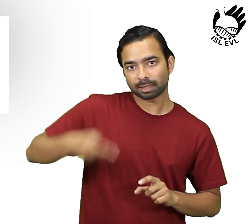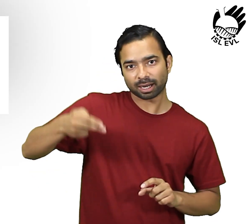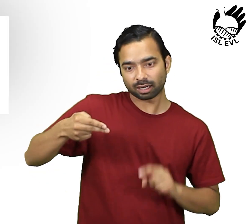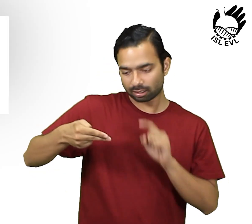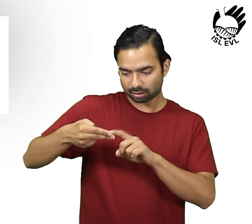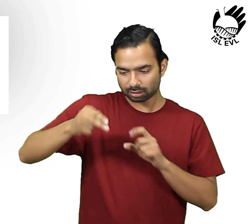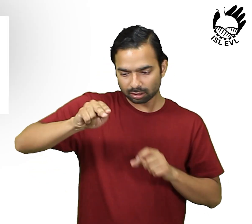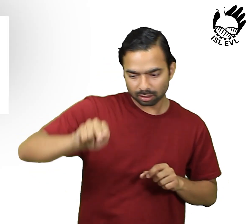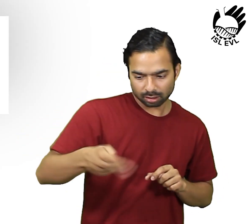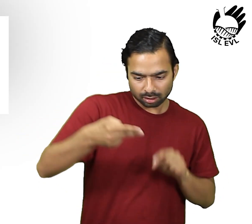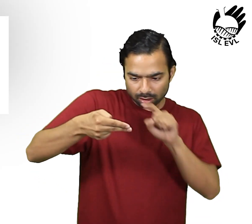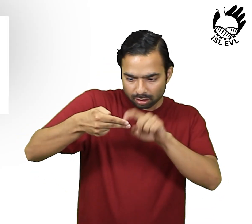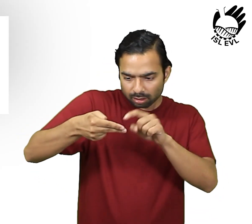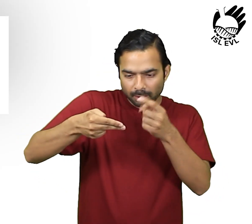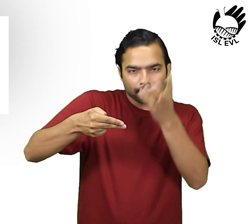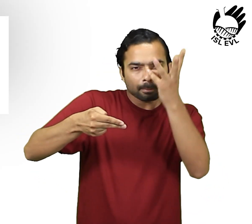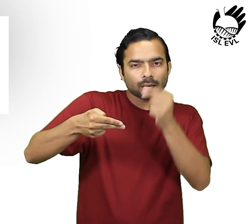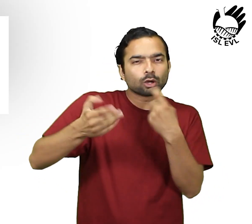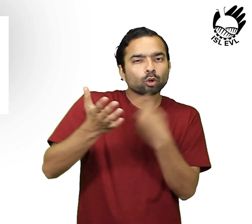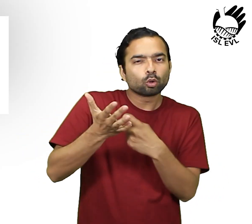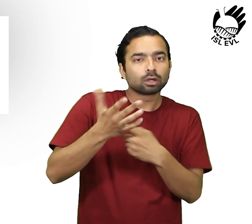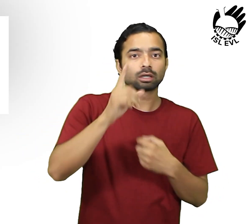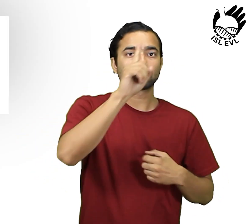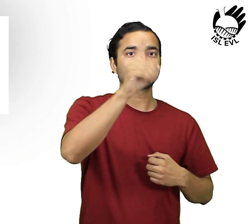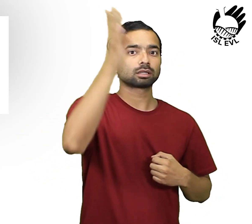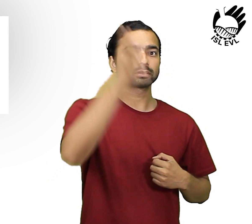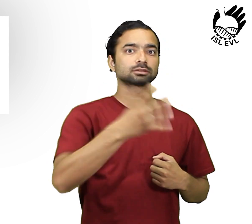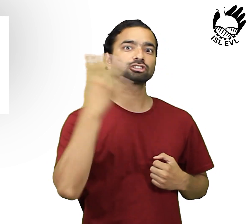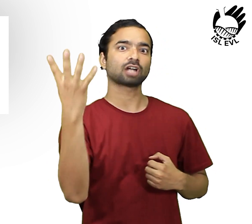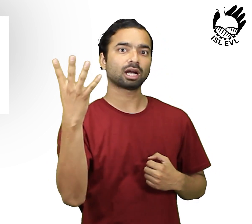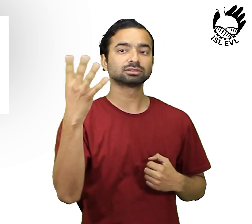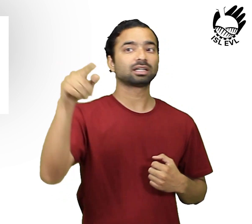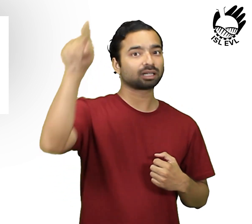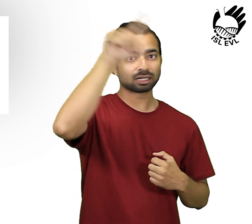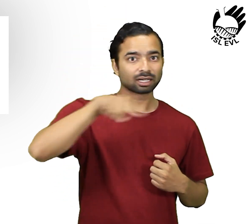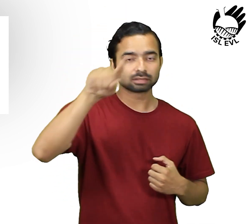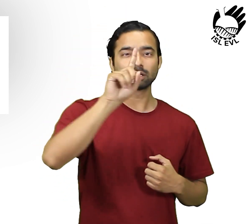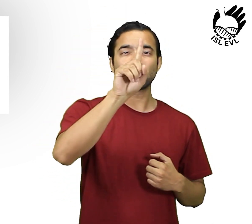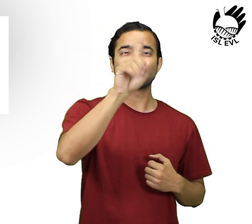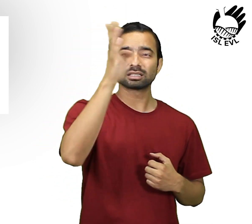After buying the materials, the procedure we need to follow is: